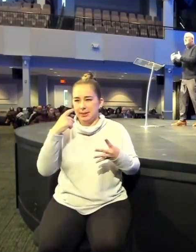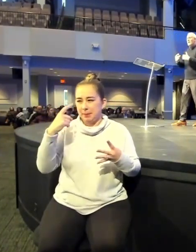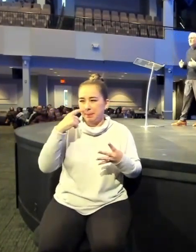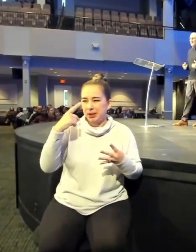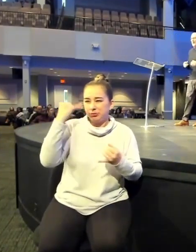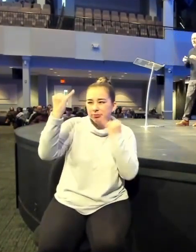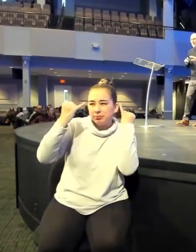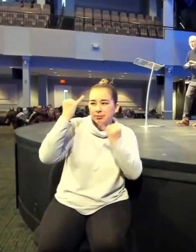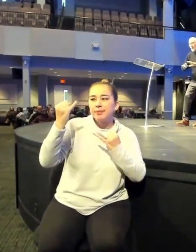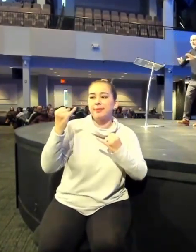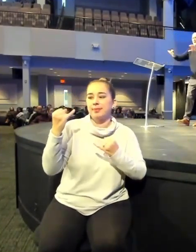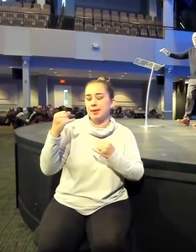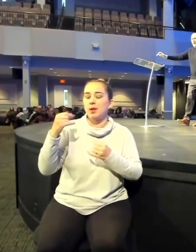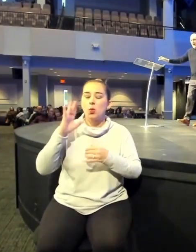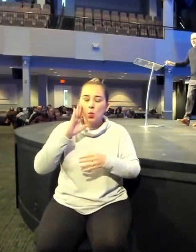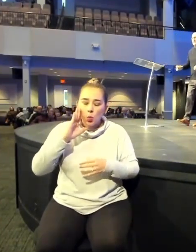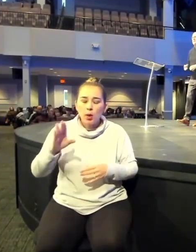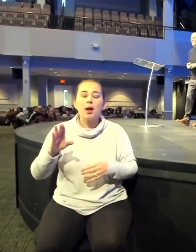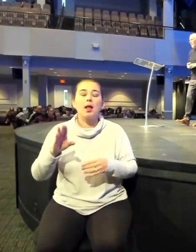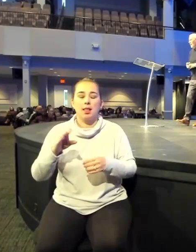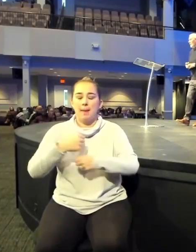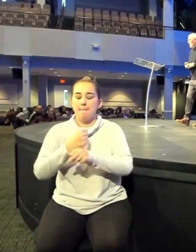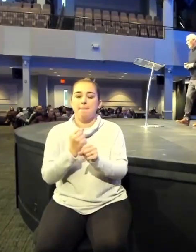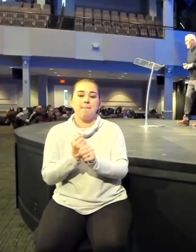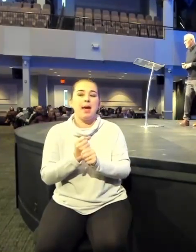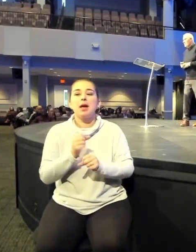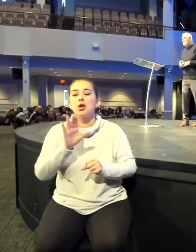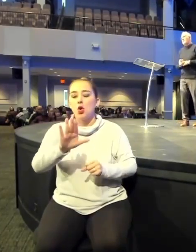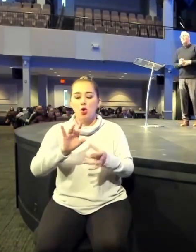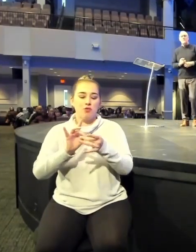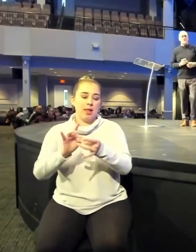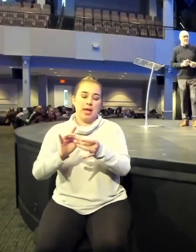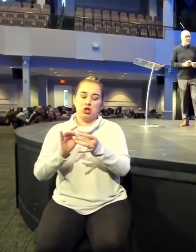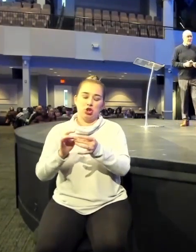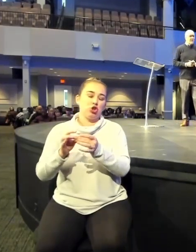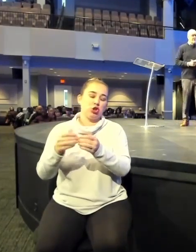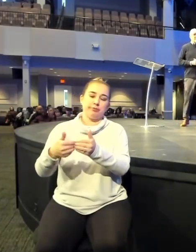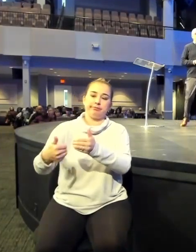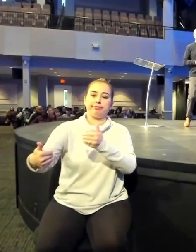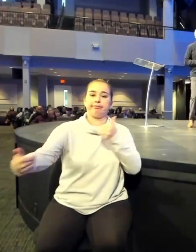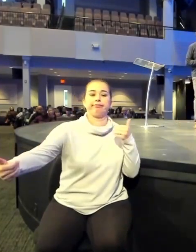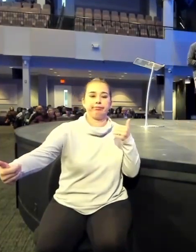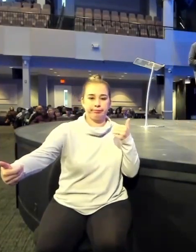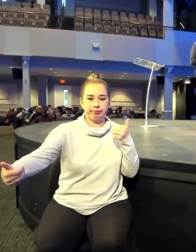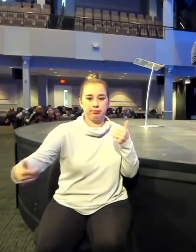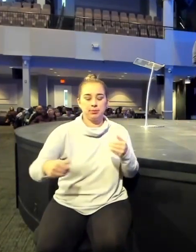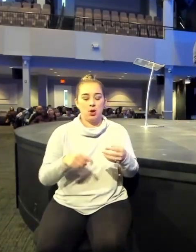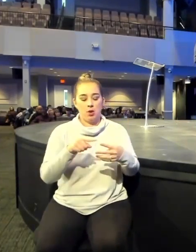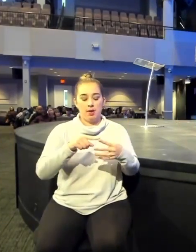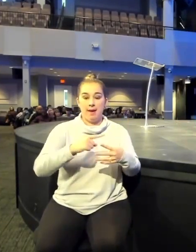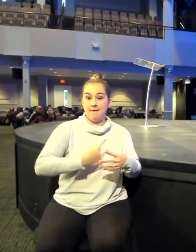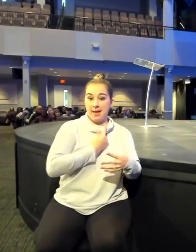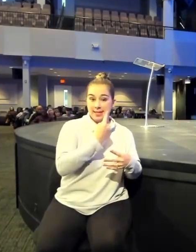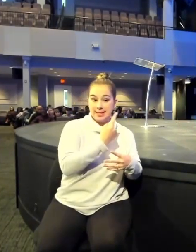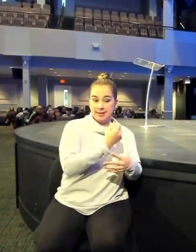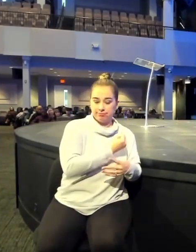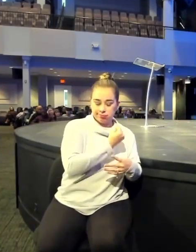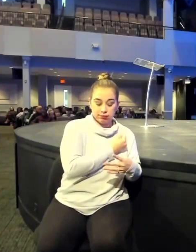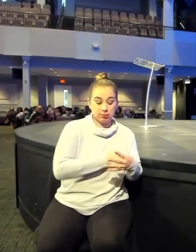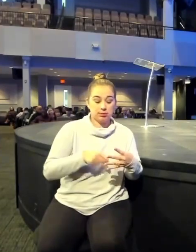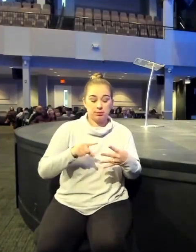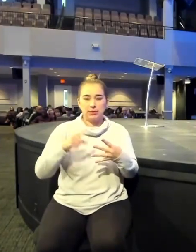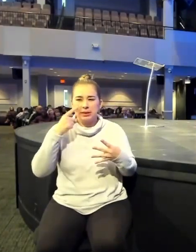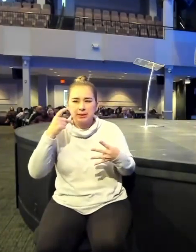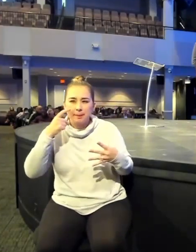and imaginations that will drive a wedge in your relationships. So he uses offenses, he uses suspicions,